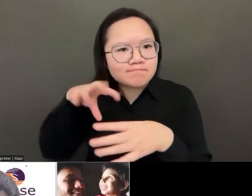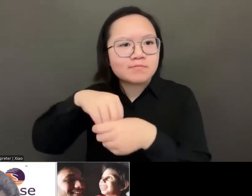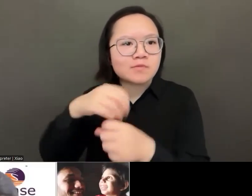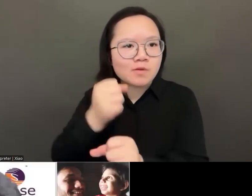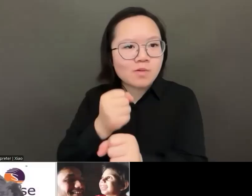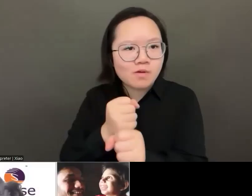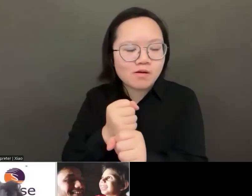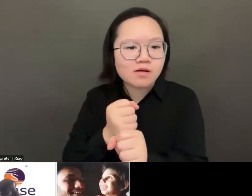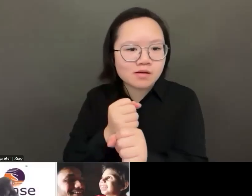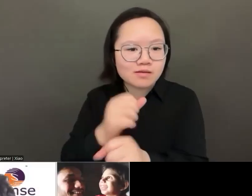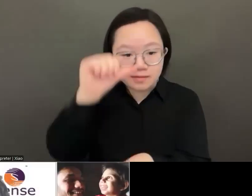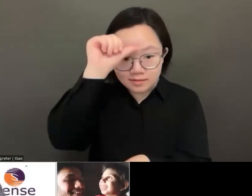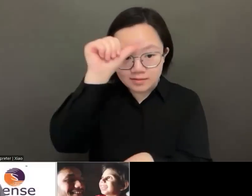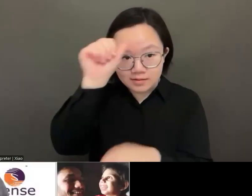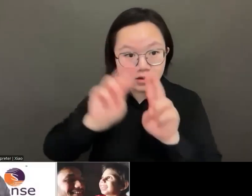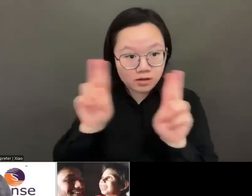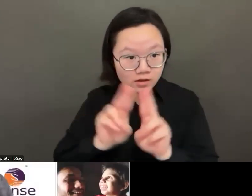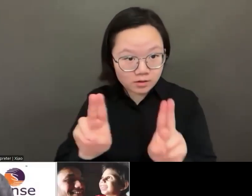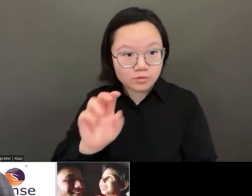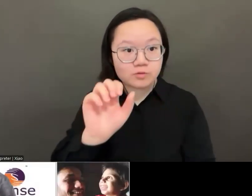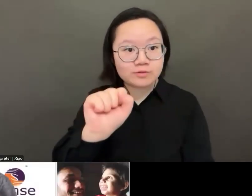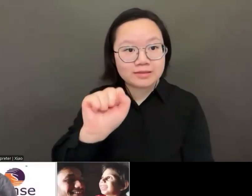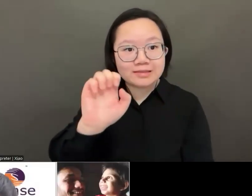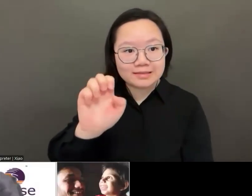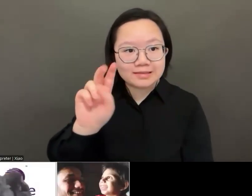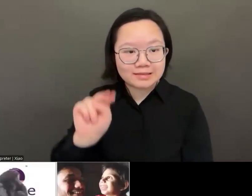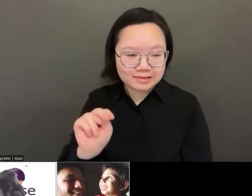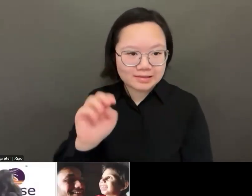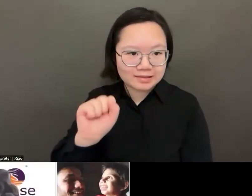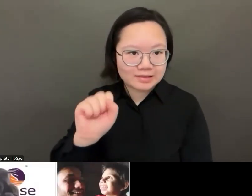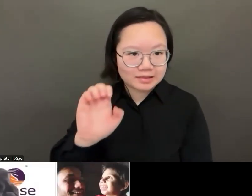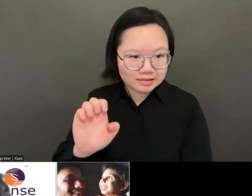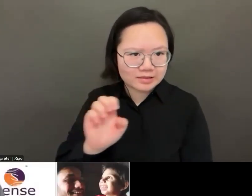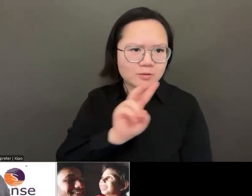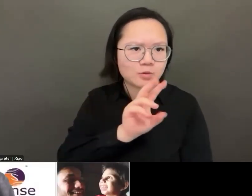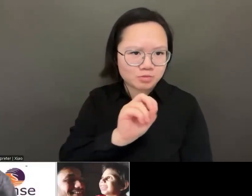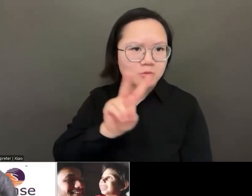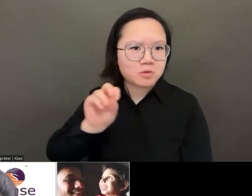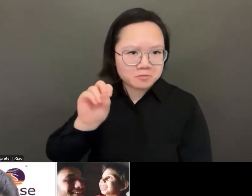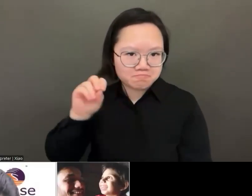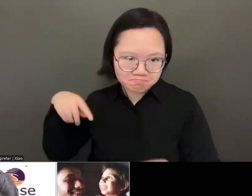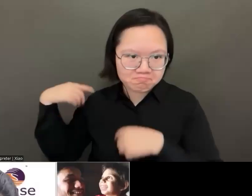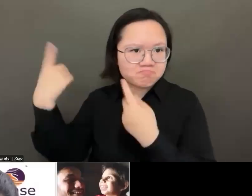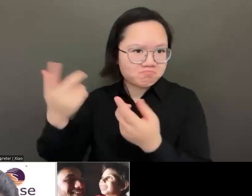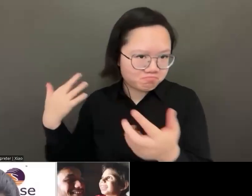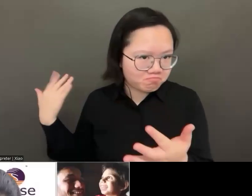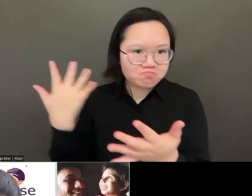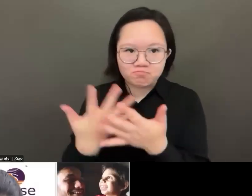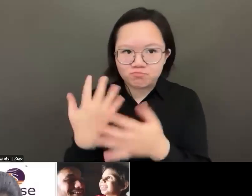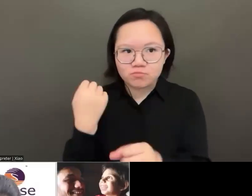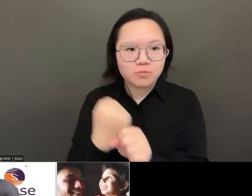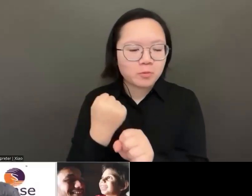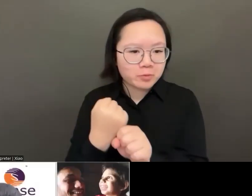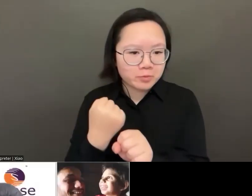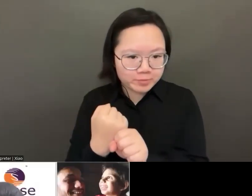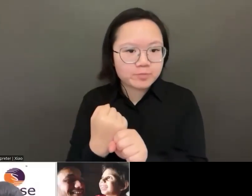2020, engaging with stakeholders to advocate for the rights of persons with deafblindness in India. She also